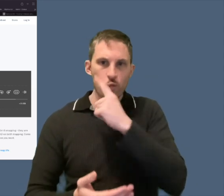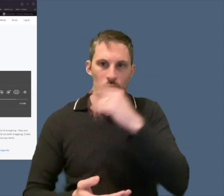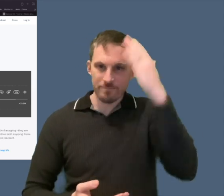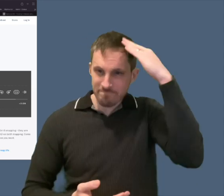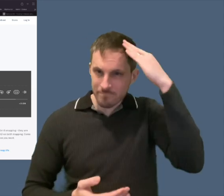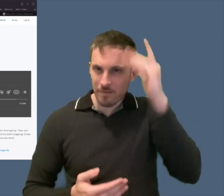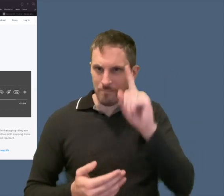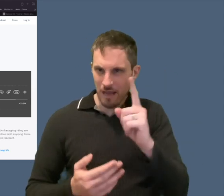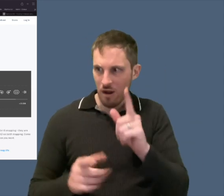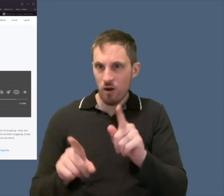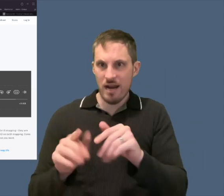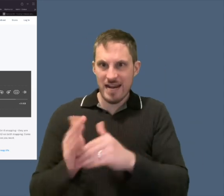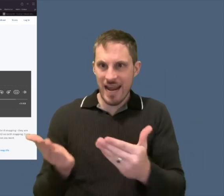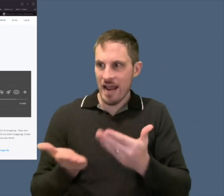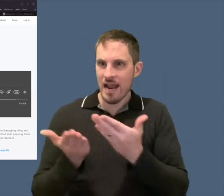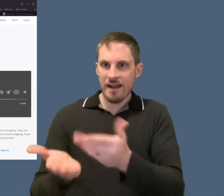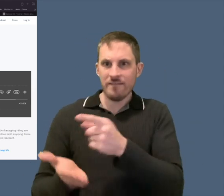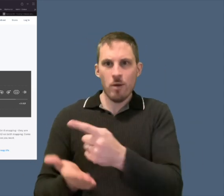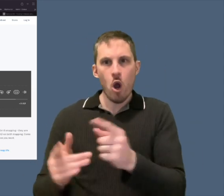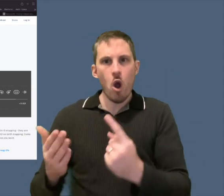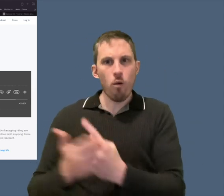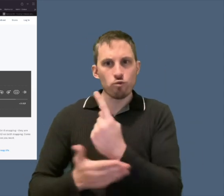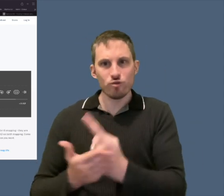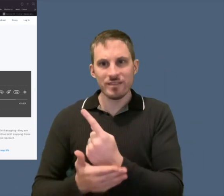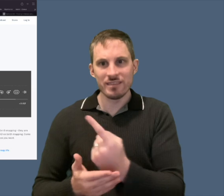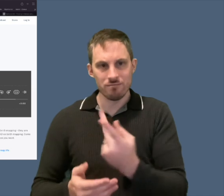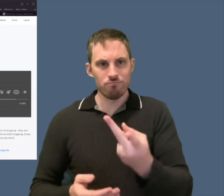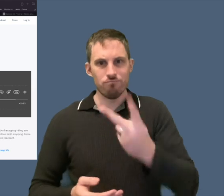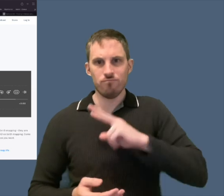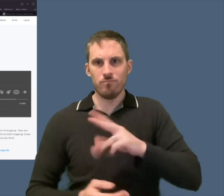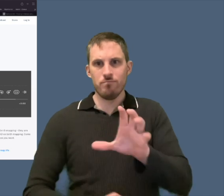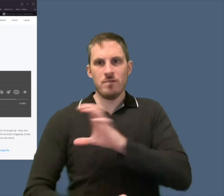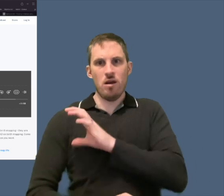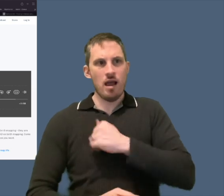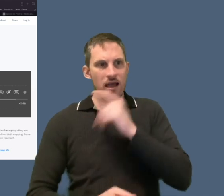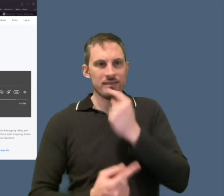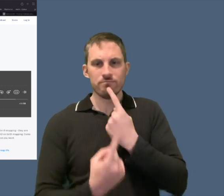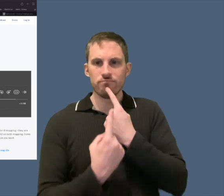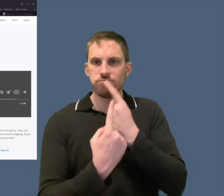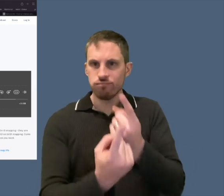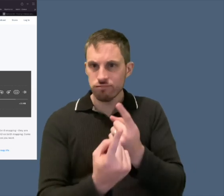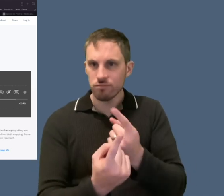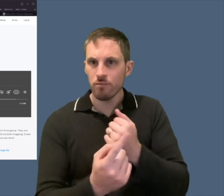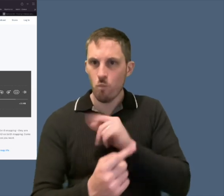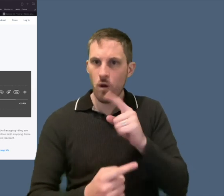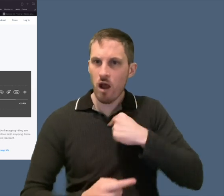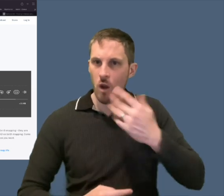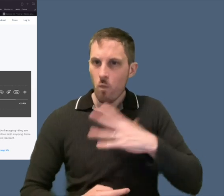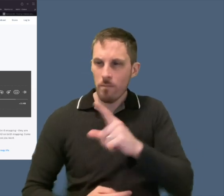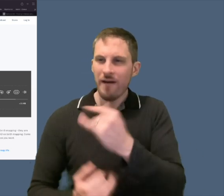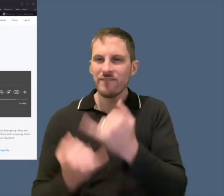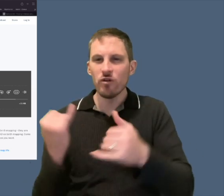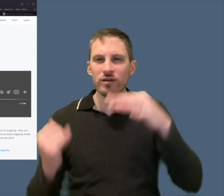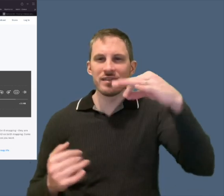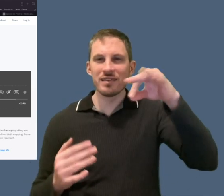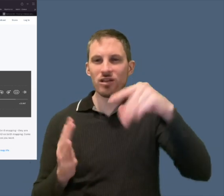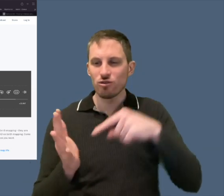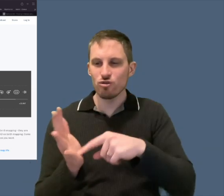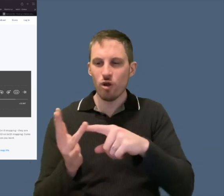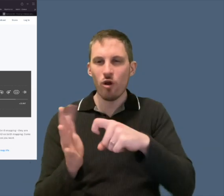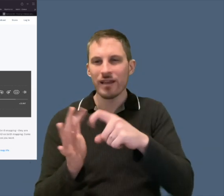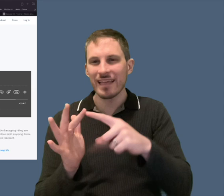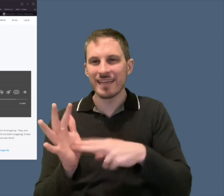this opportunity to have a say in their own care? But is it a tokenistic opportunity? When we give women